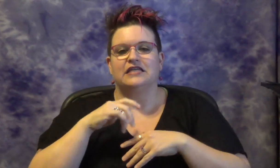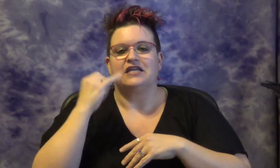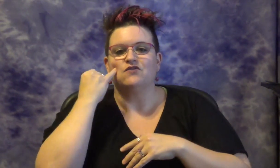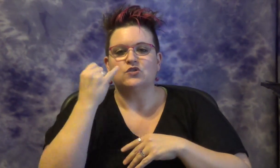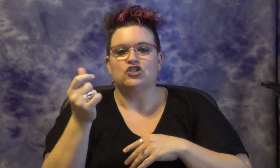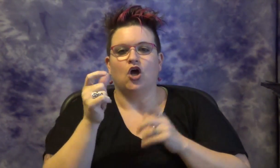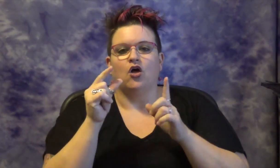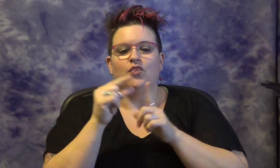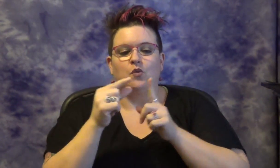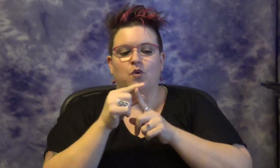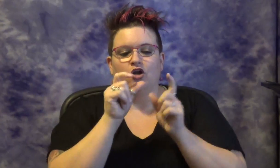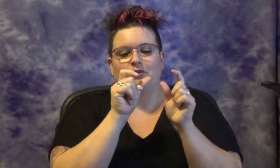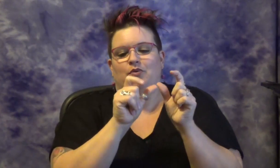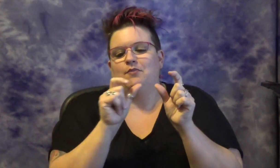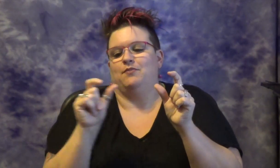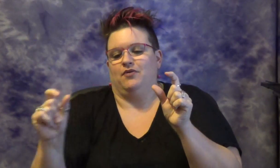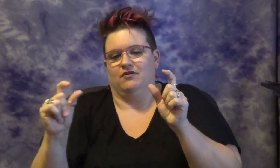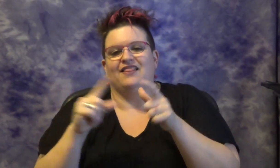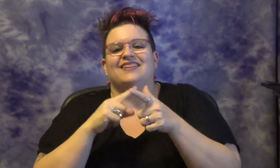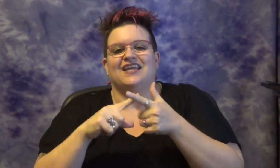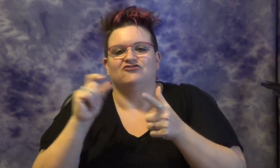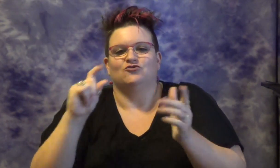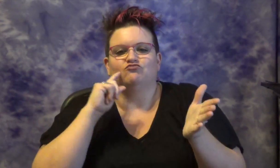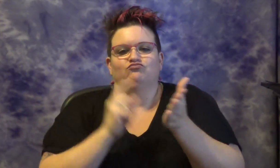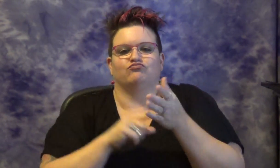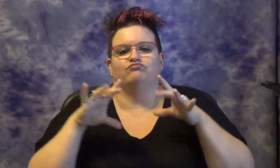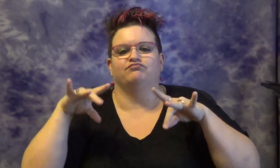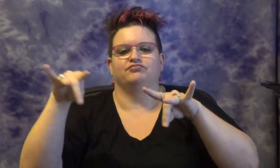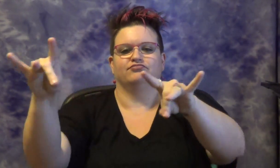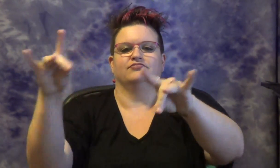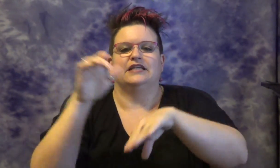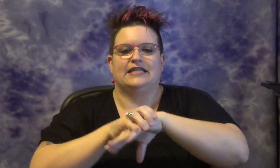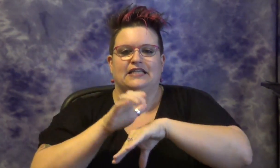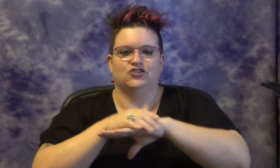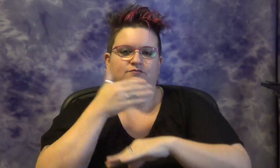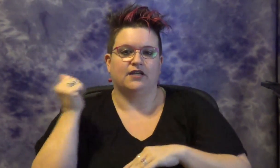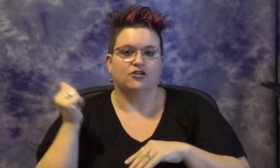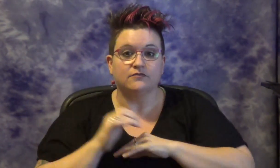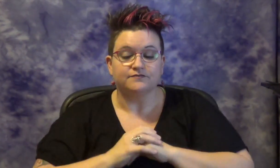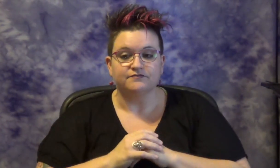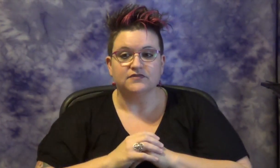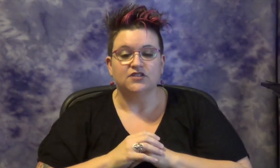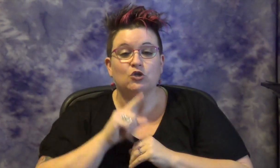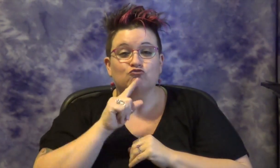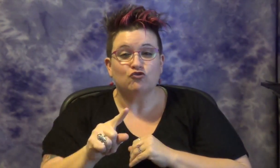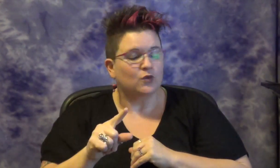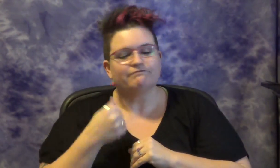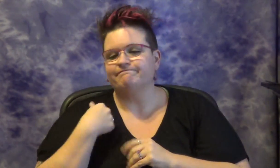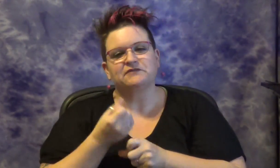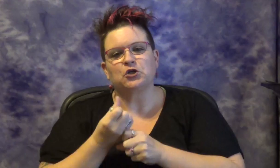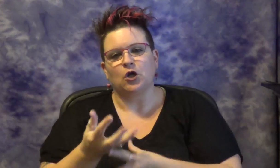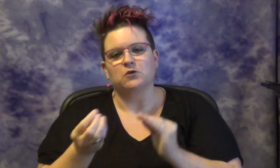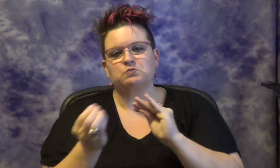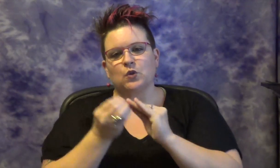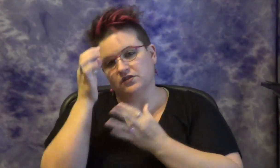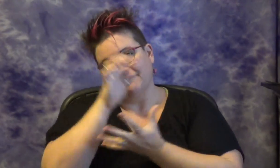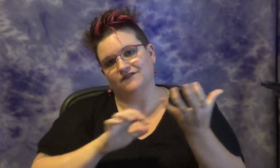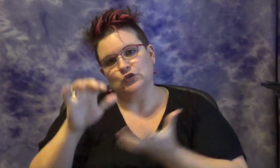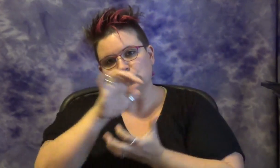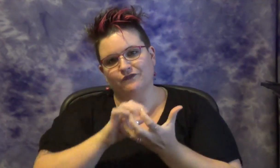fly, or they would say car, and then like a pet, like you're gonna pet someone, so it would be carpet. They thought that you would acquire the language faster, but it